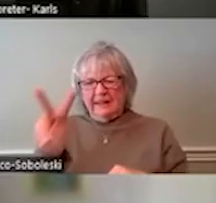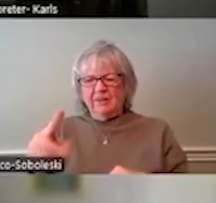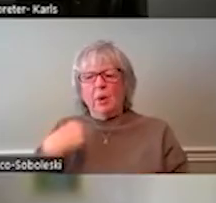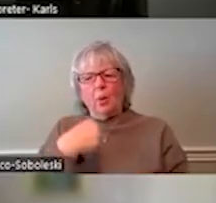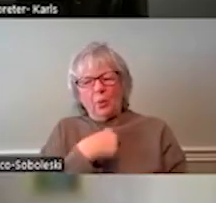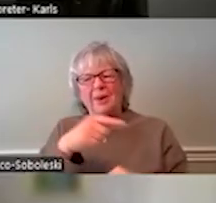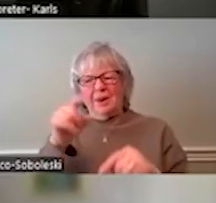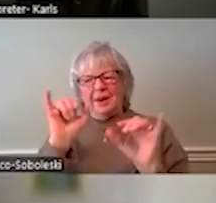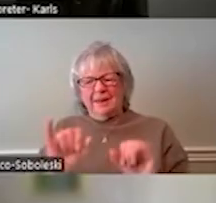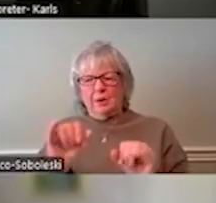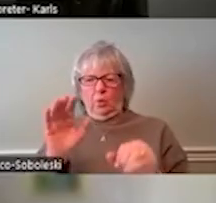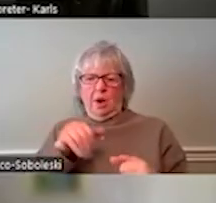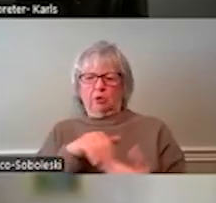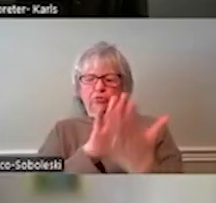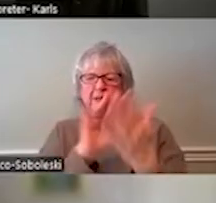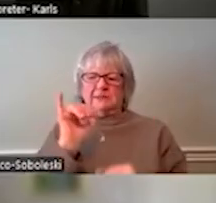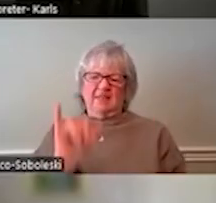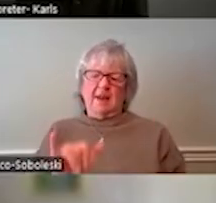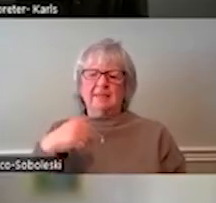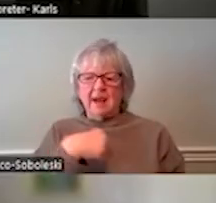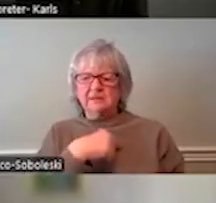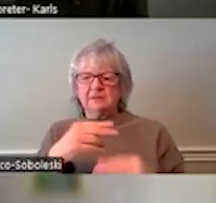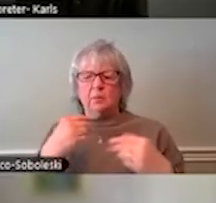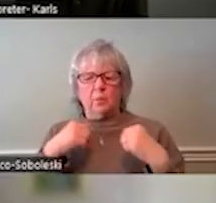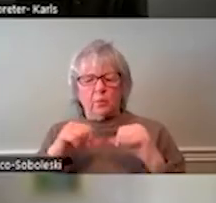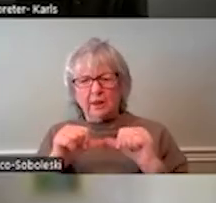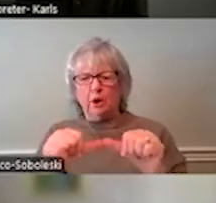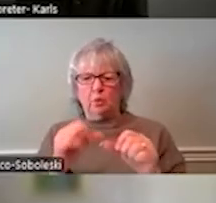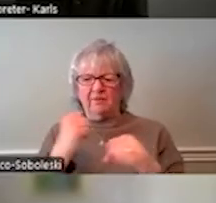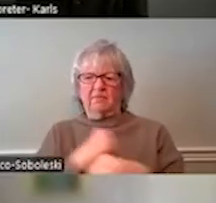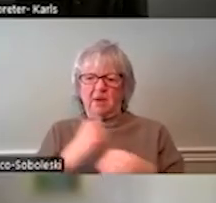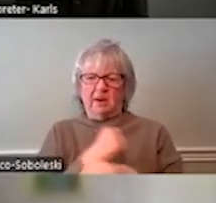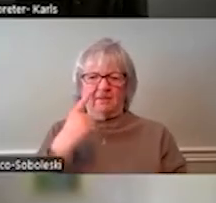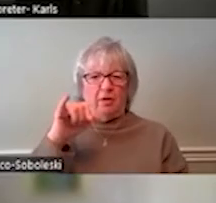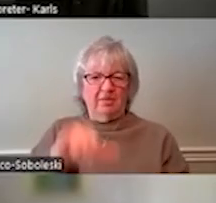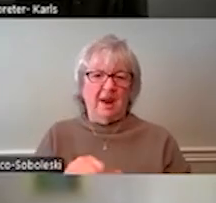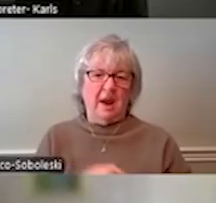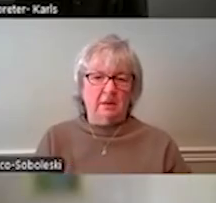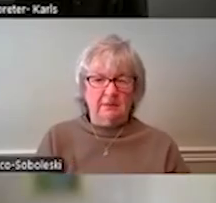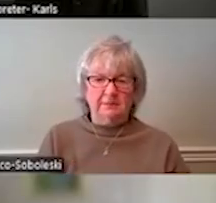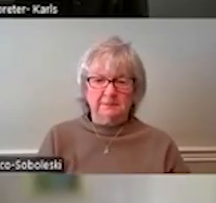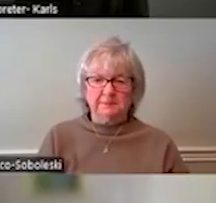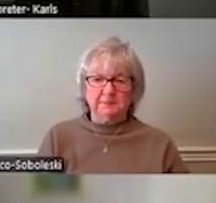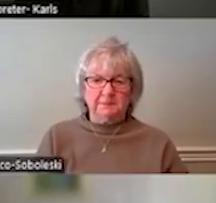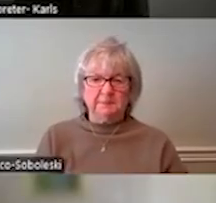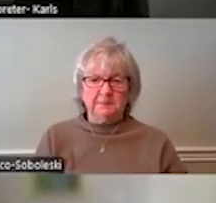on the small corner of the screen. That's something that we need to address and we need to continue fighting